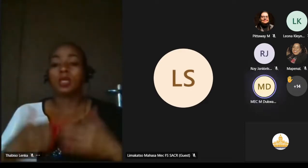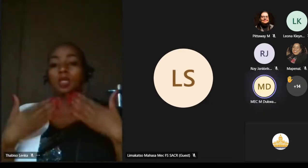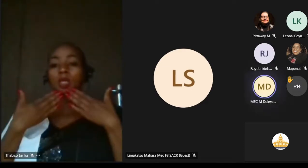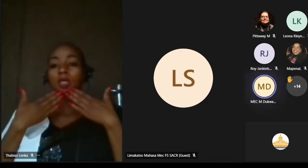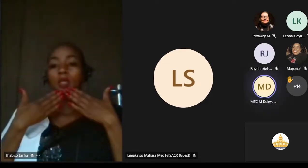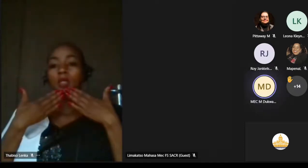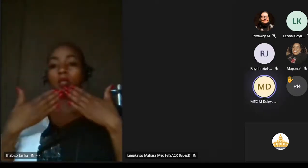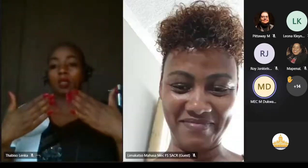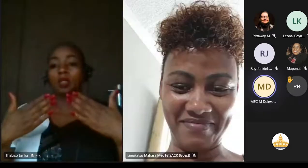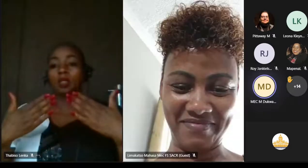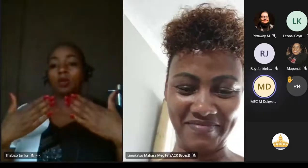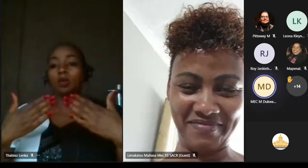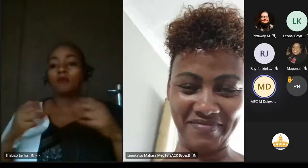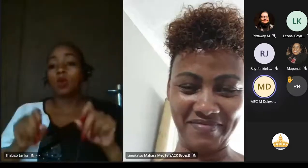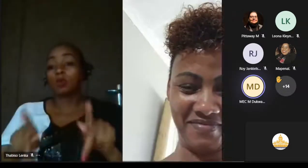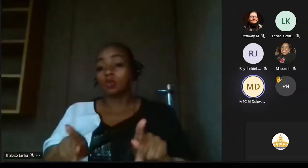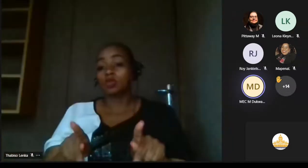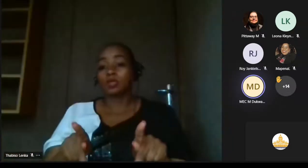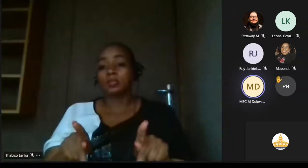this opportunity.